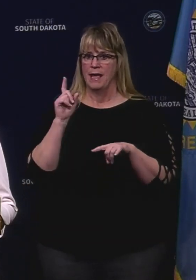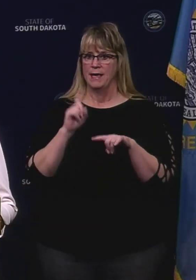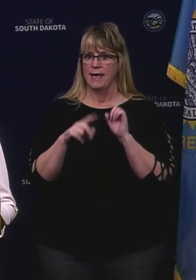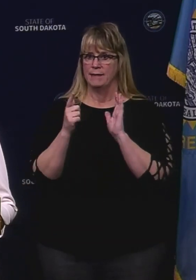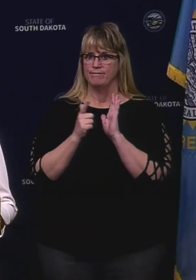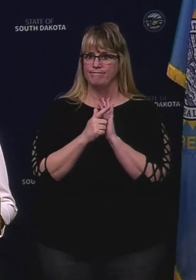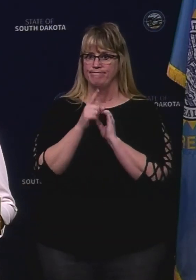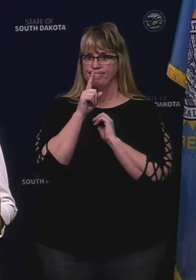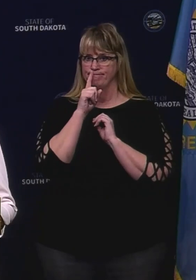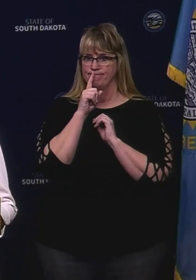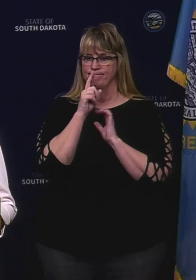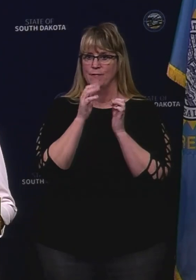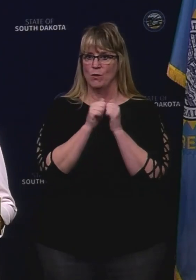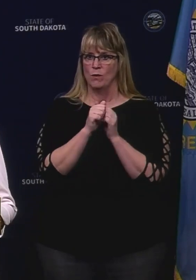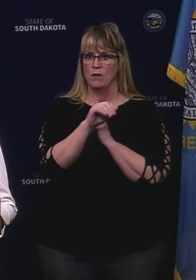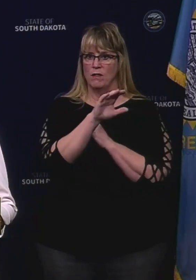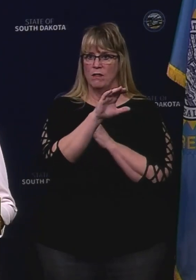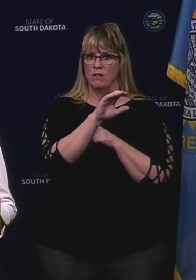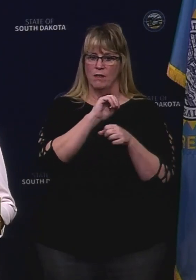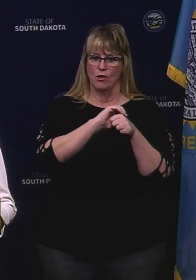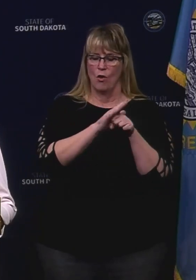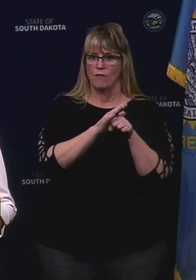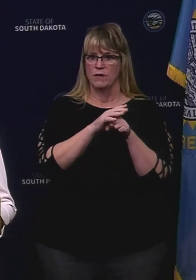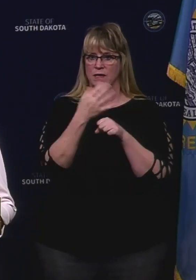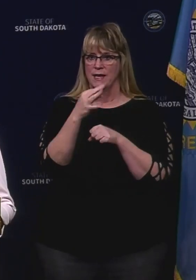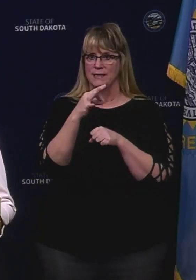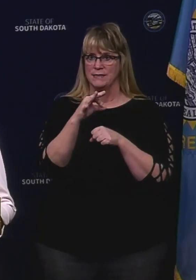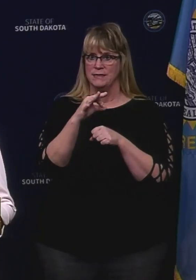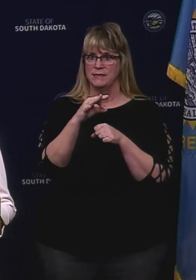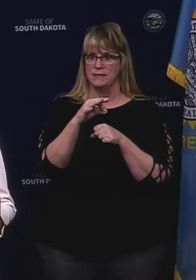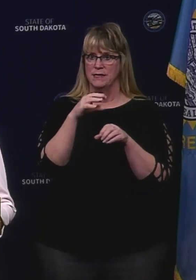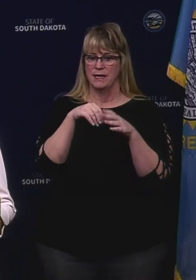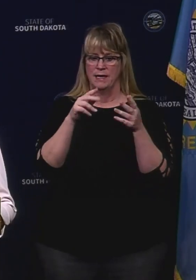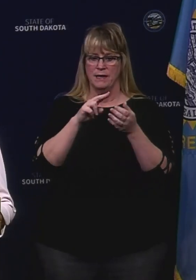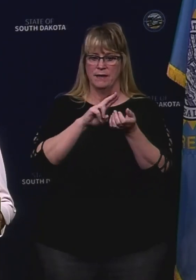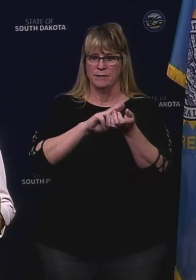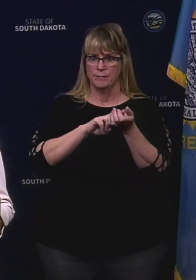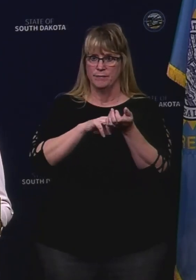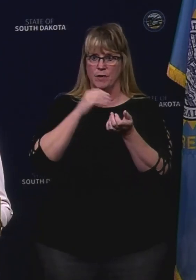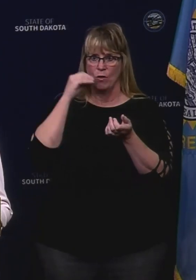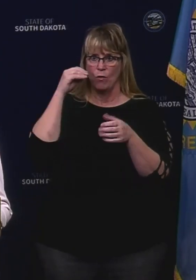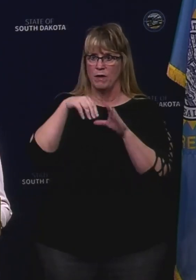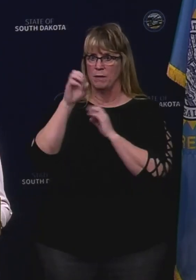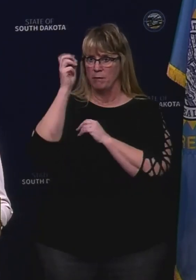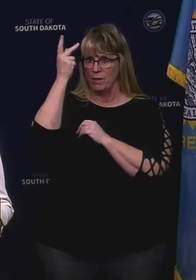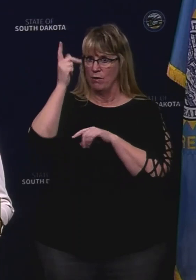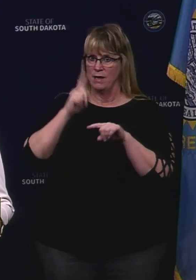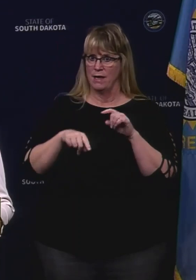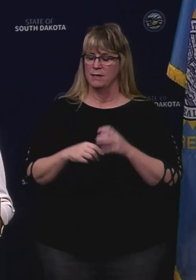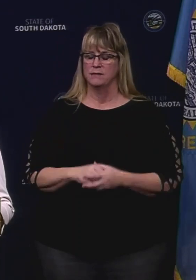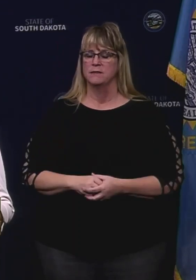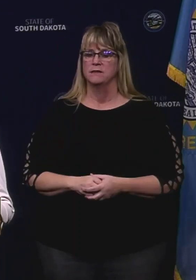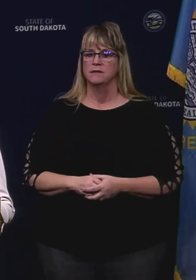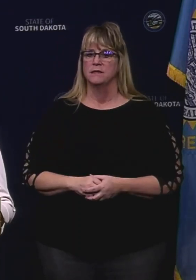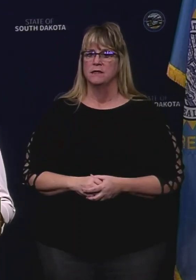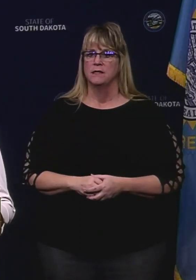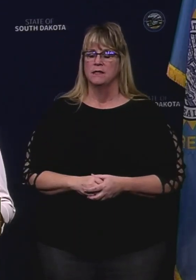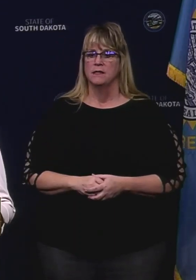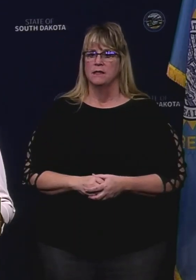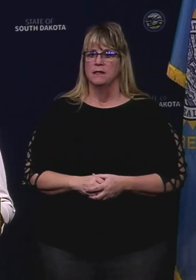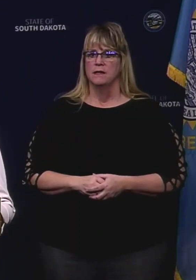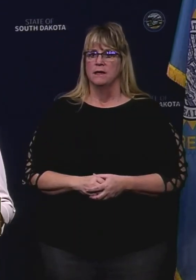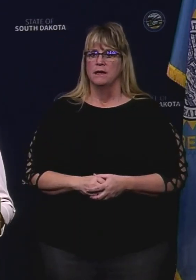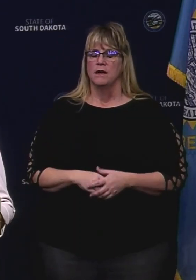of COVID-19 in a retirement center in Pierre. The way the process works is we get